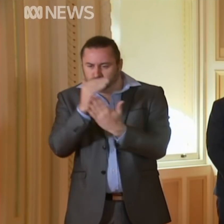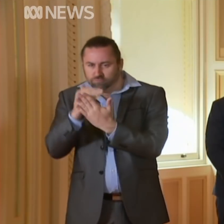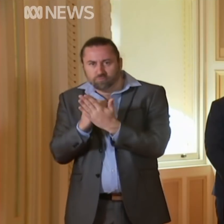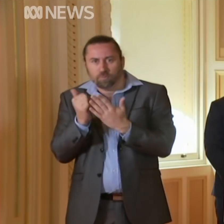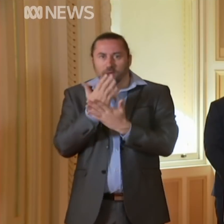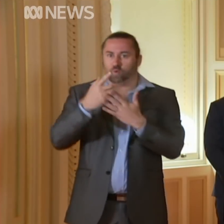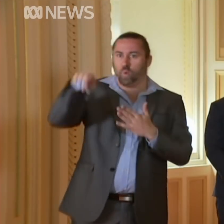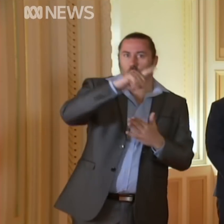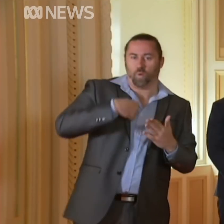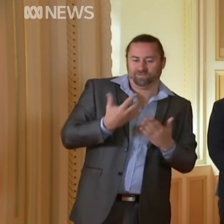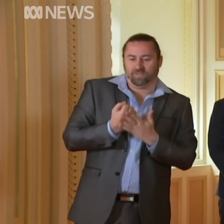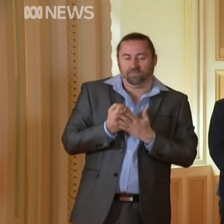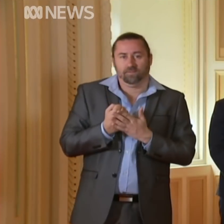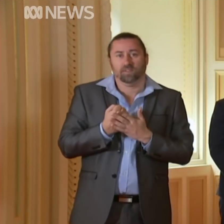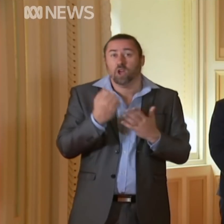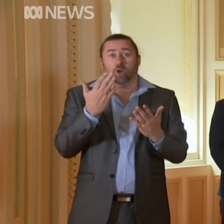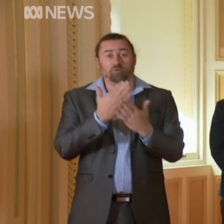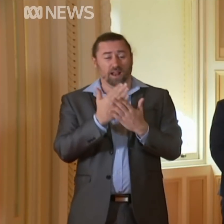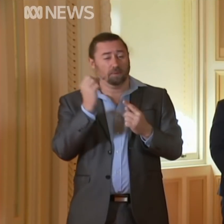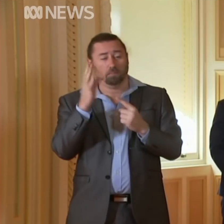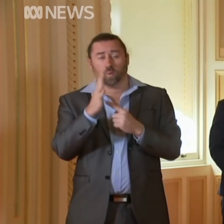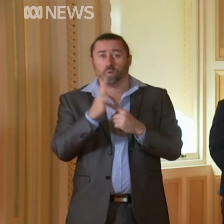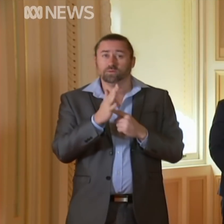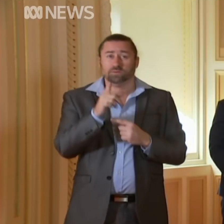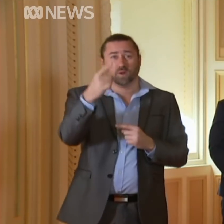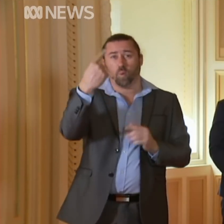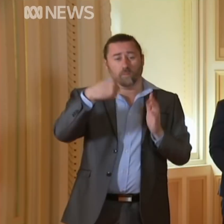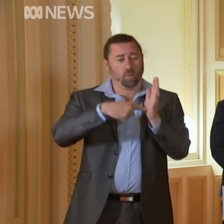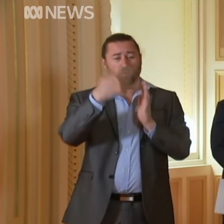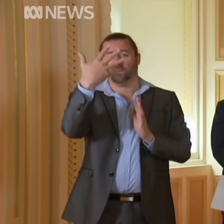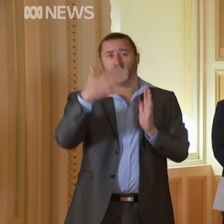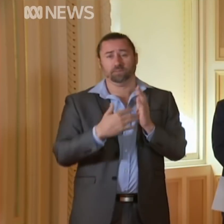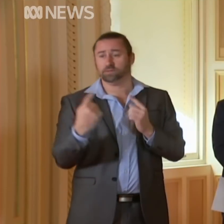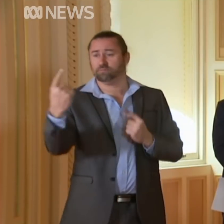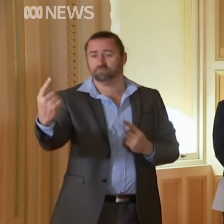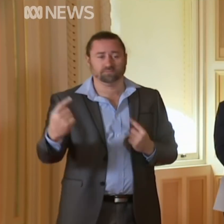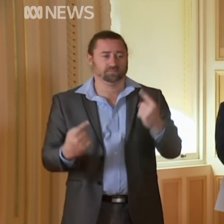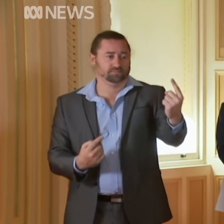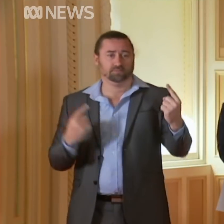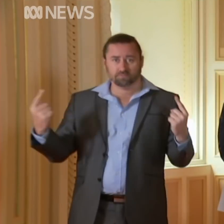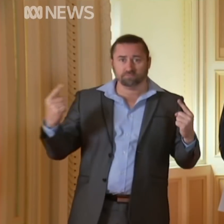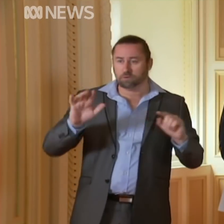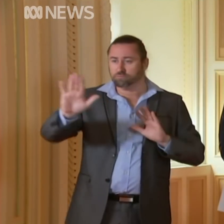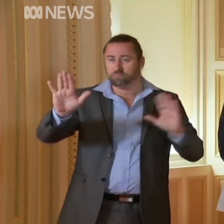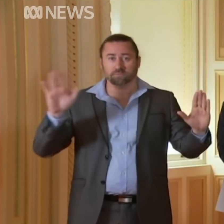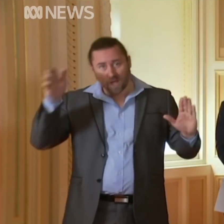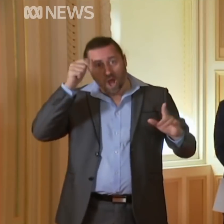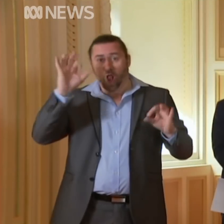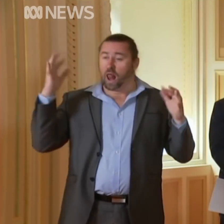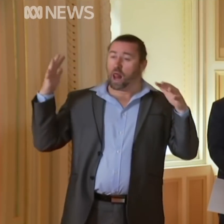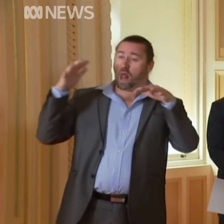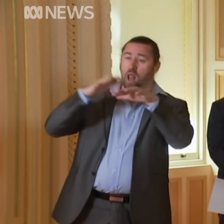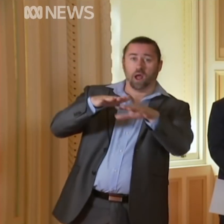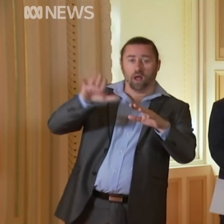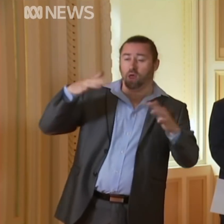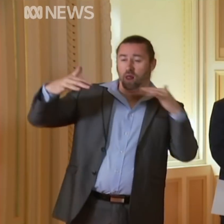that people continue to do their social distancing when they're out and about, and of course avoid large crowds. So if you're, like I said the other day, if you're